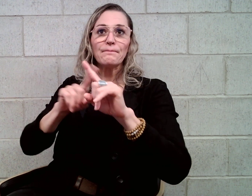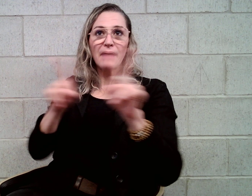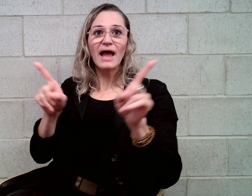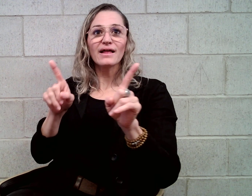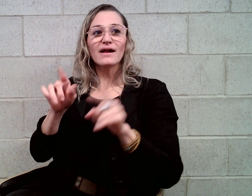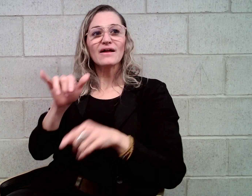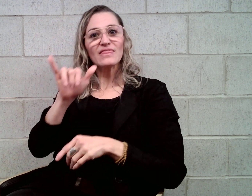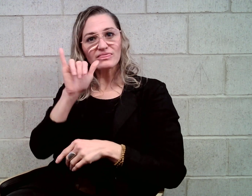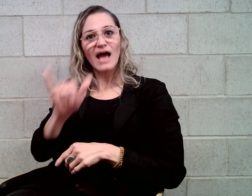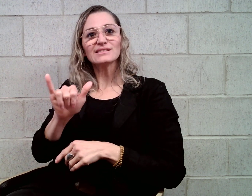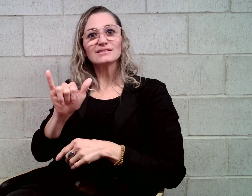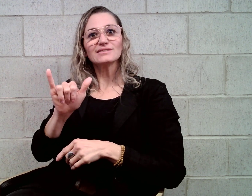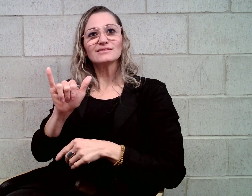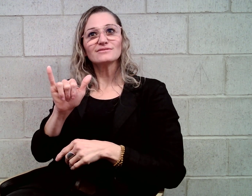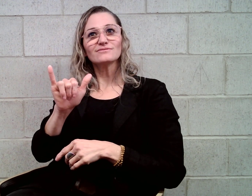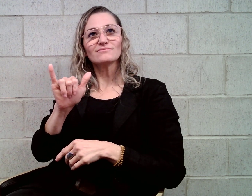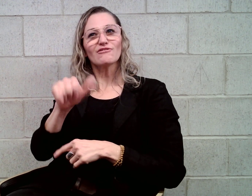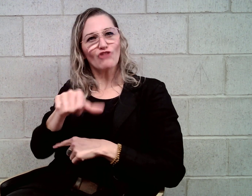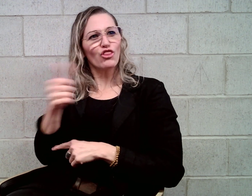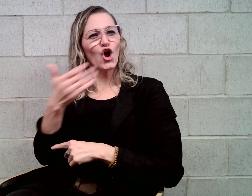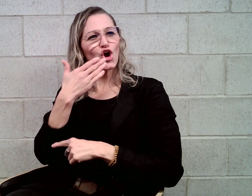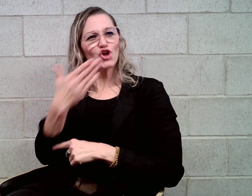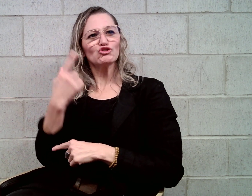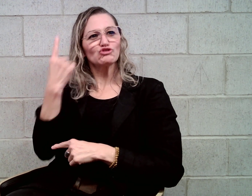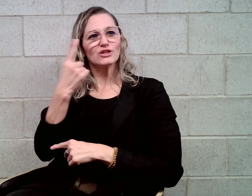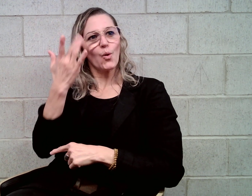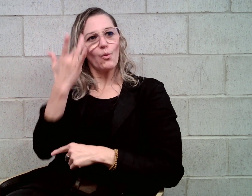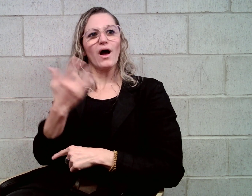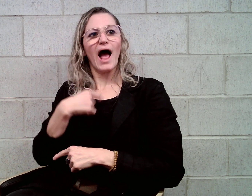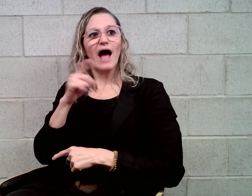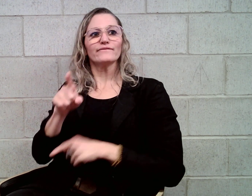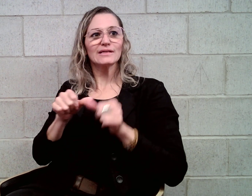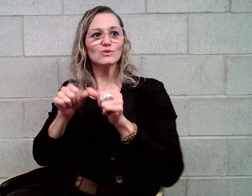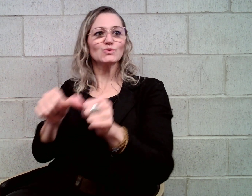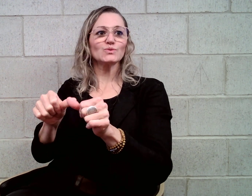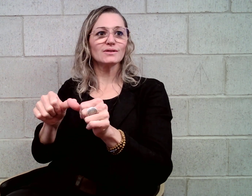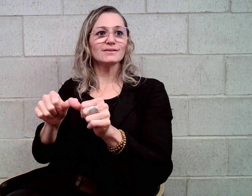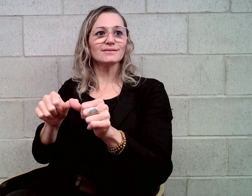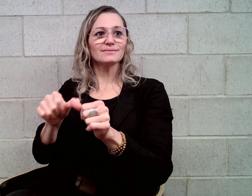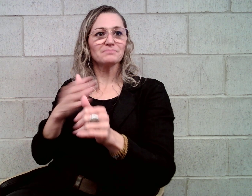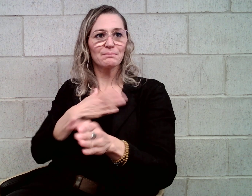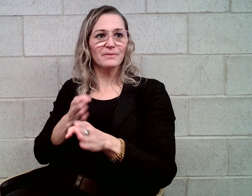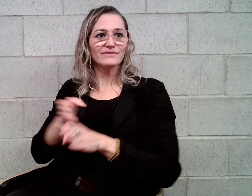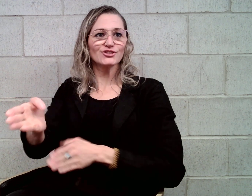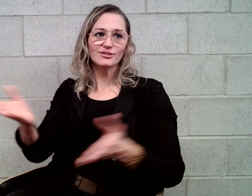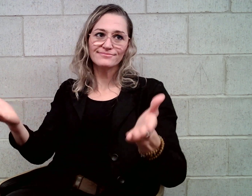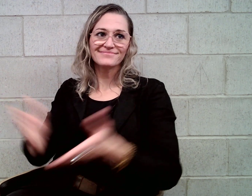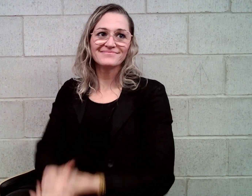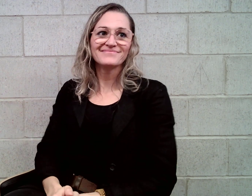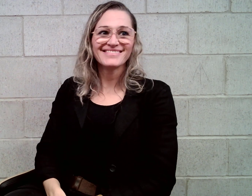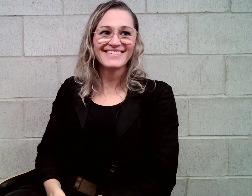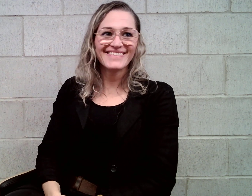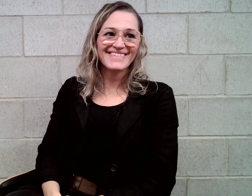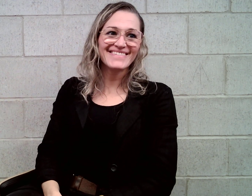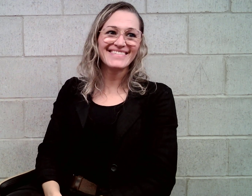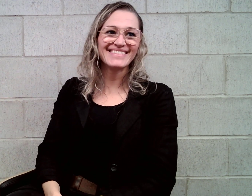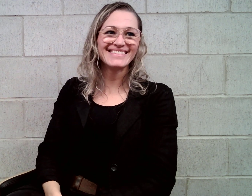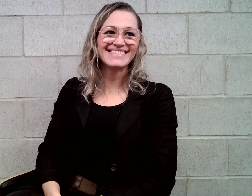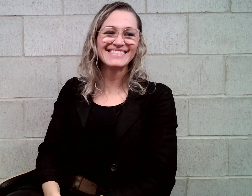that stem from systemic barriers. And I think that that's a really good reason why I feel I need to continue in this profession